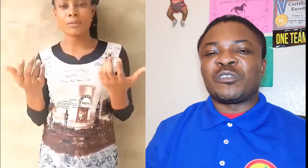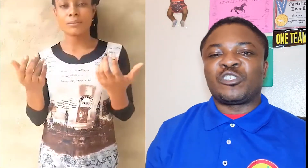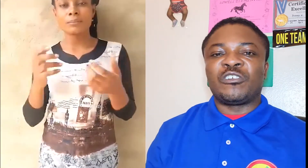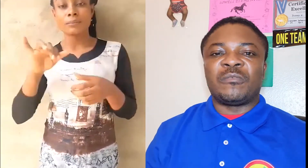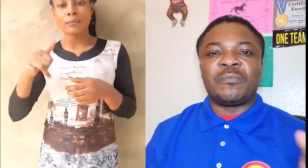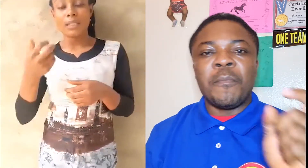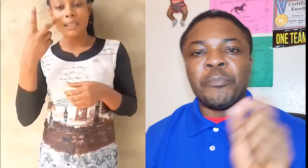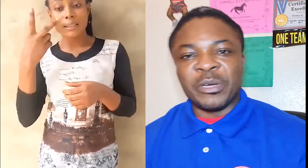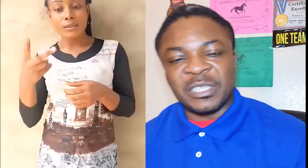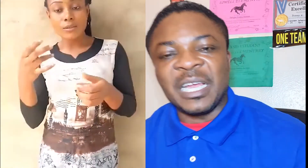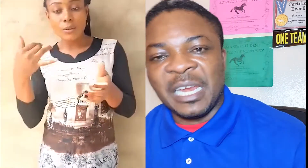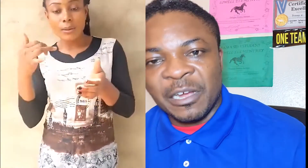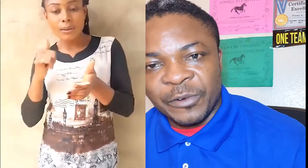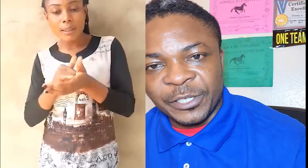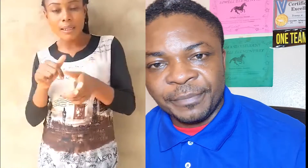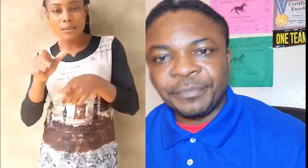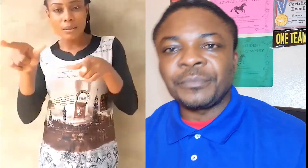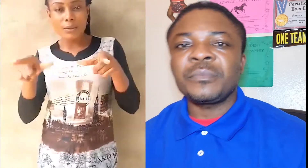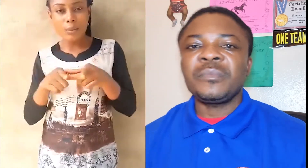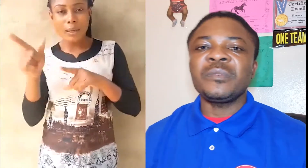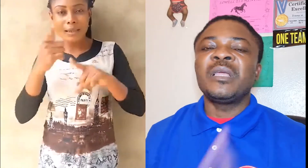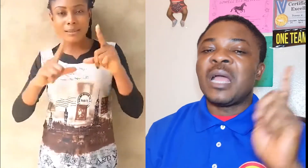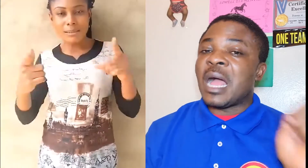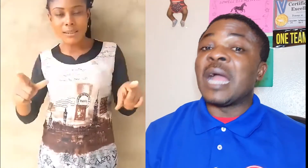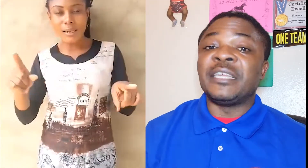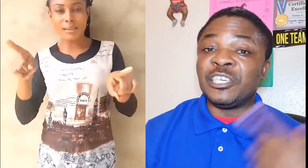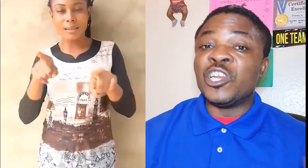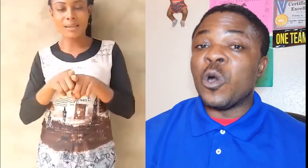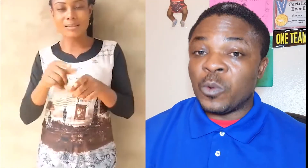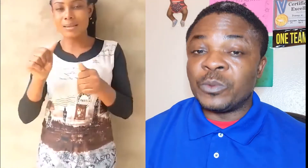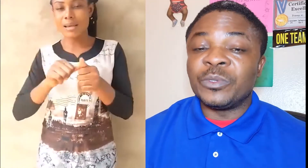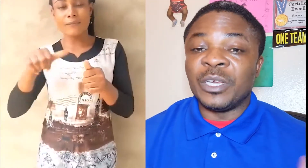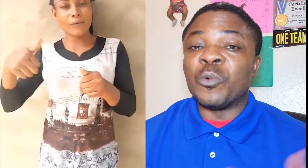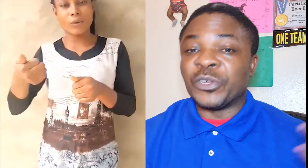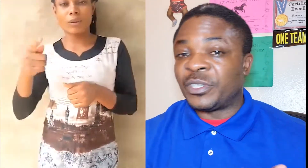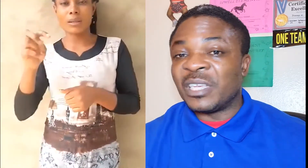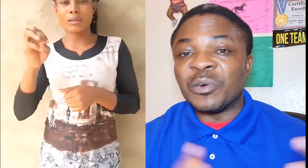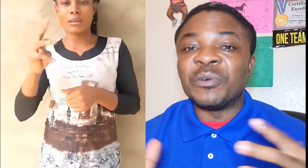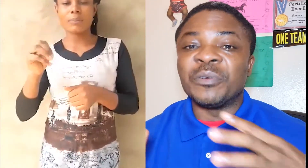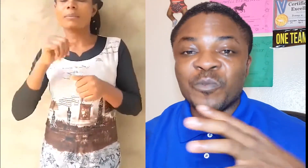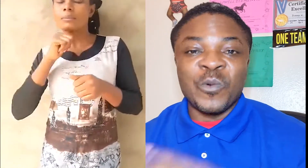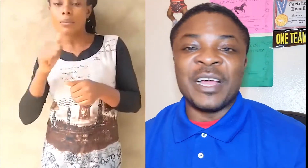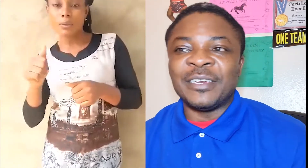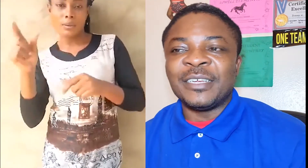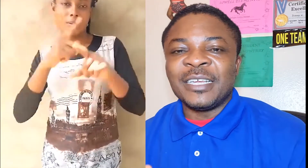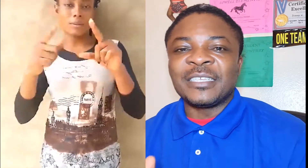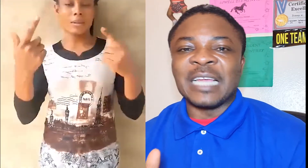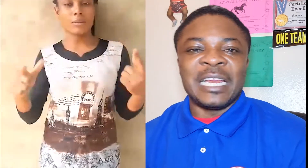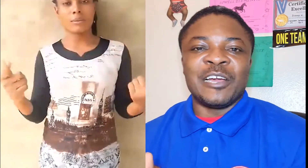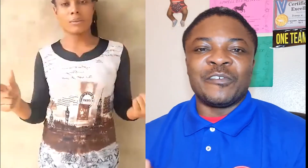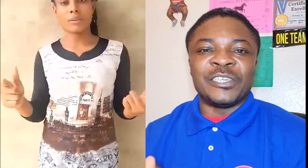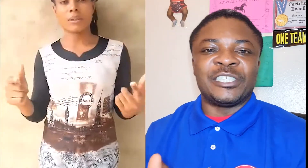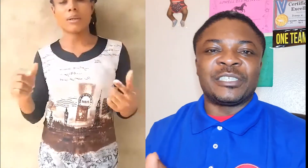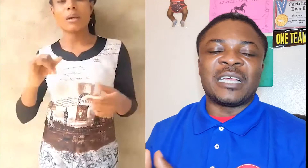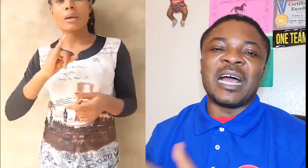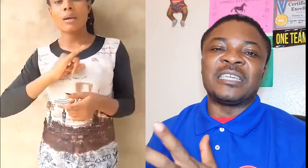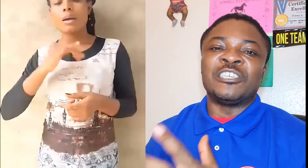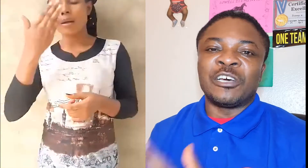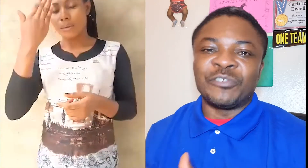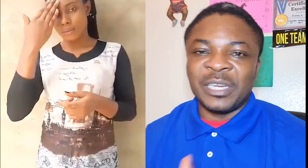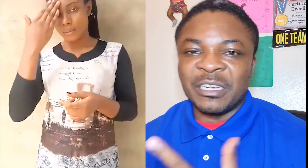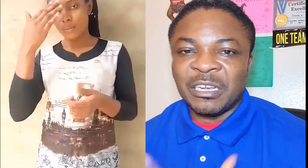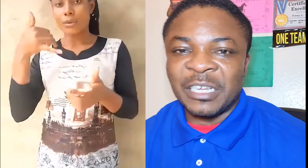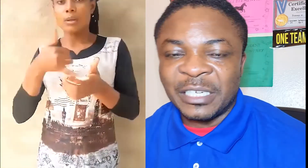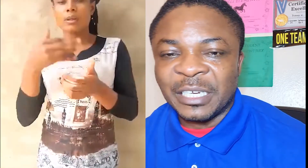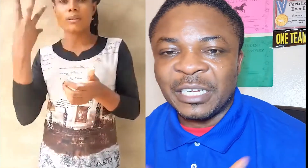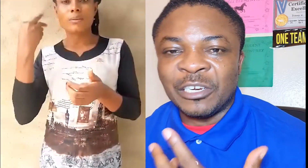every other term but sign language. I know it was still when sign languages had